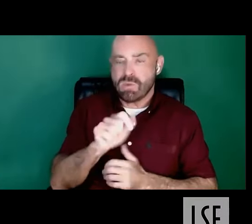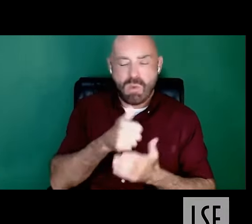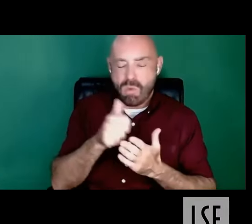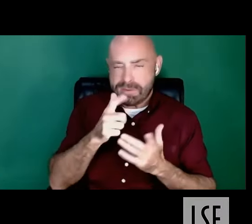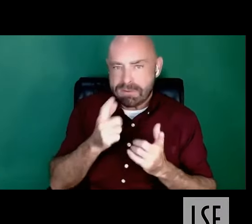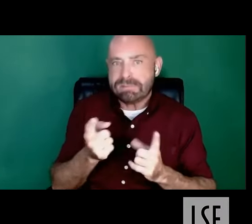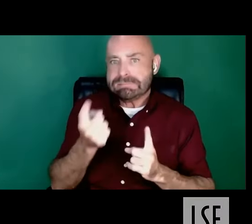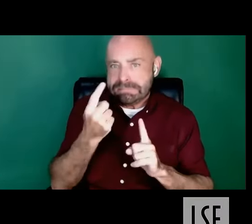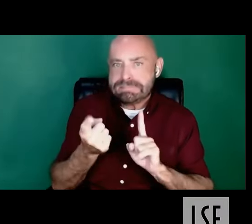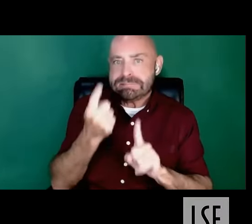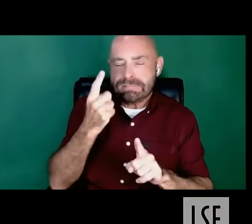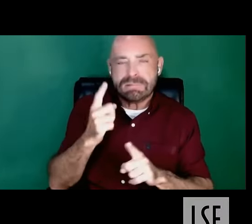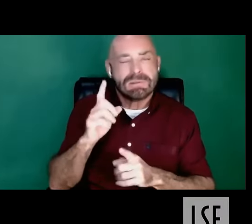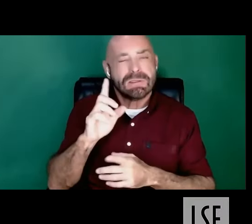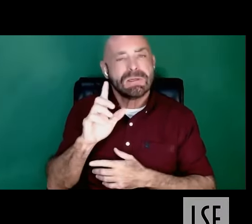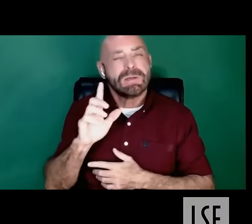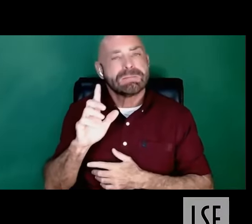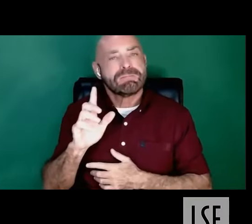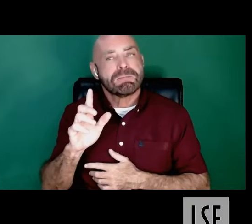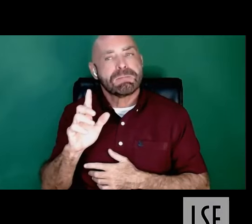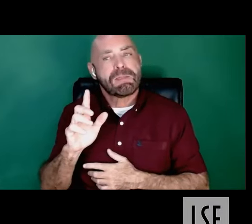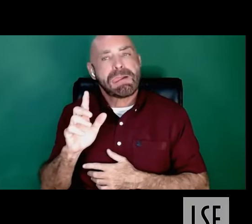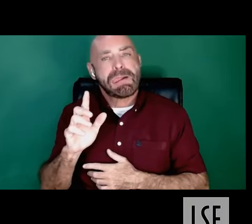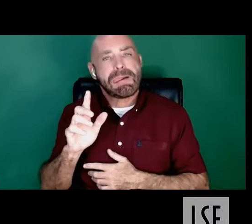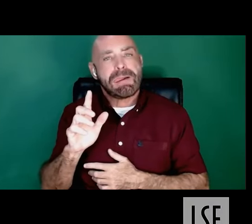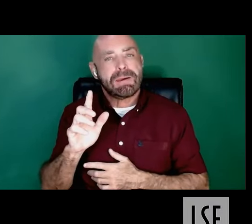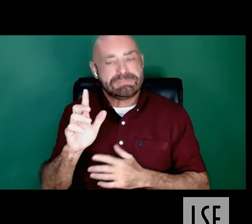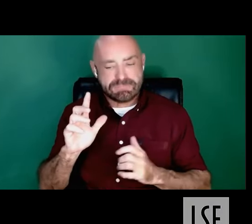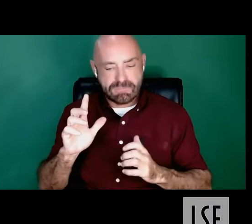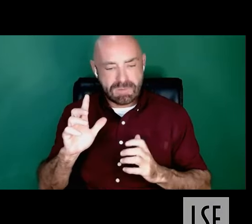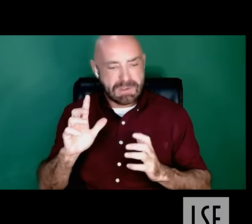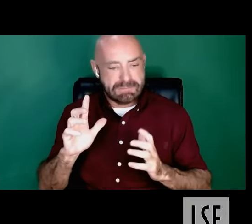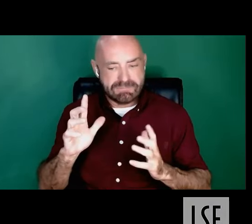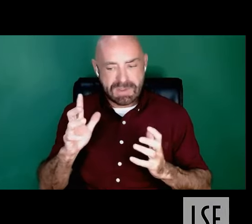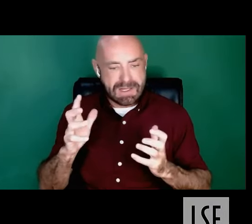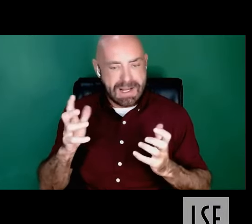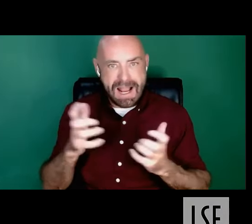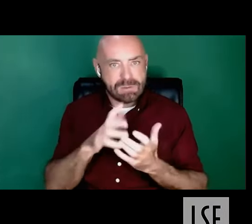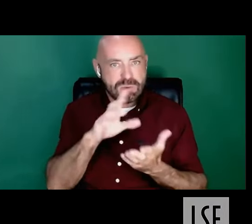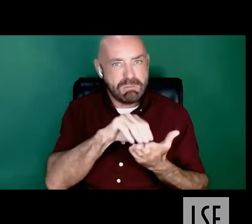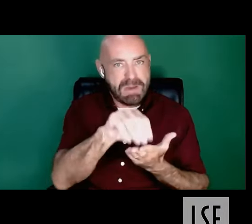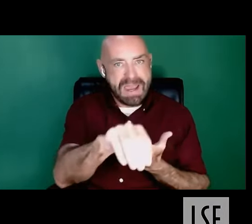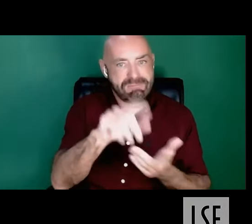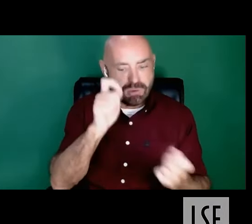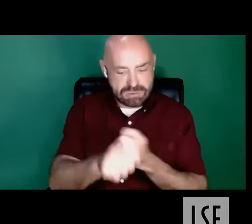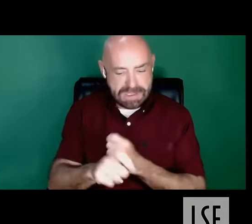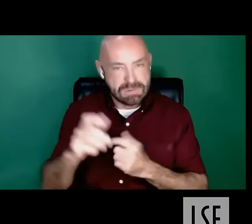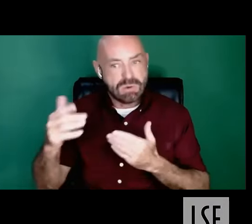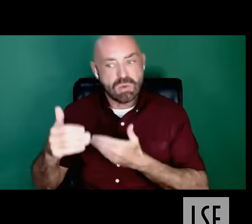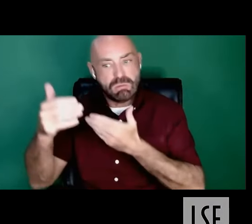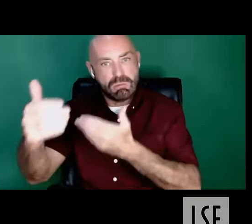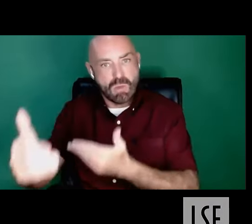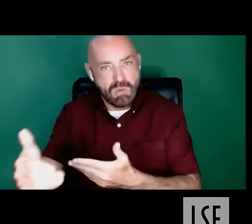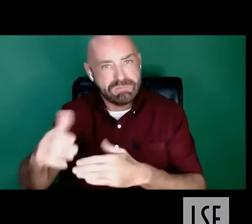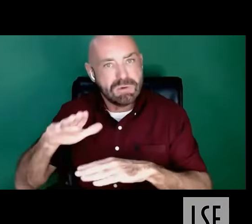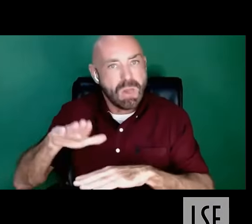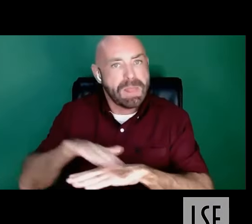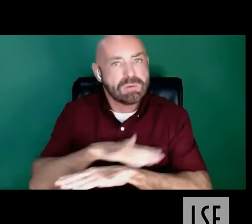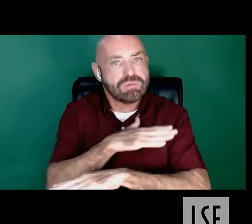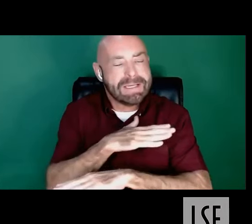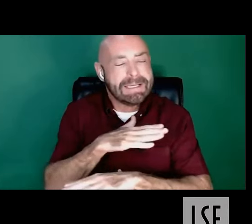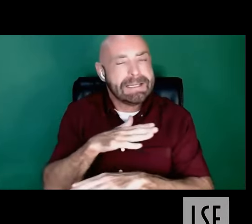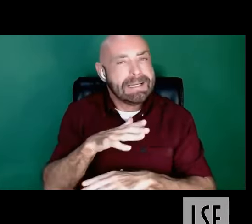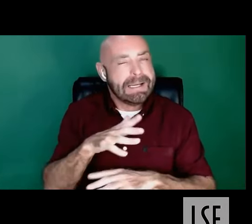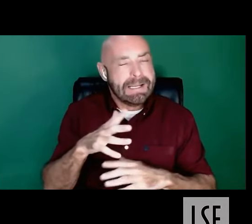ask, isn't the way to pay for all these changes that are necessary to move us into the green transition and do